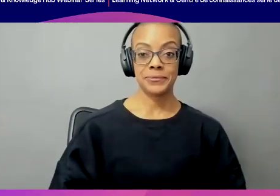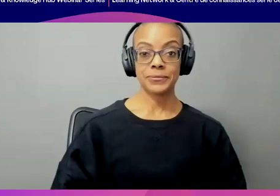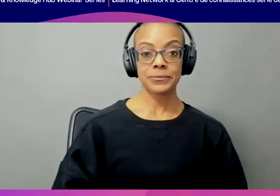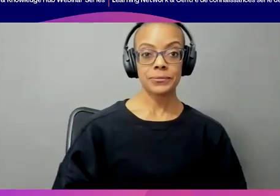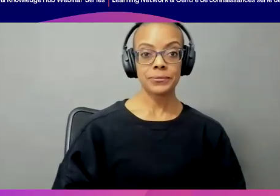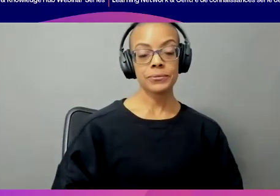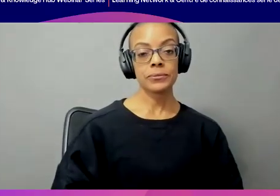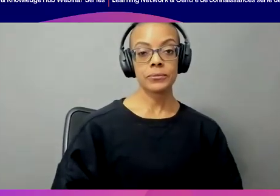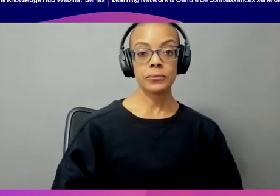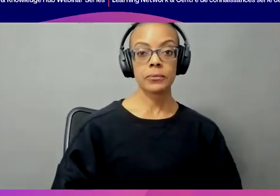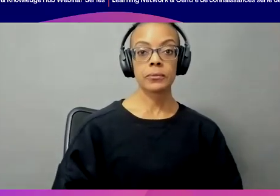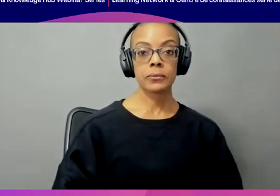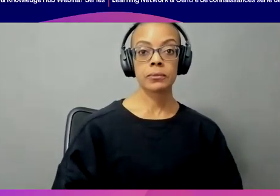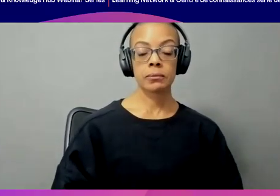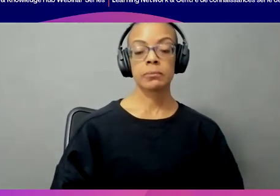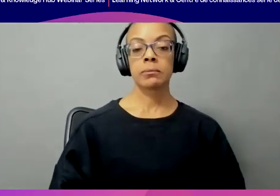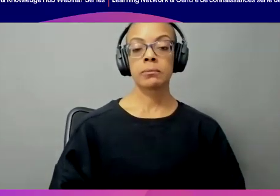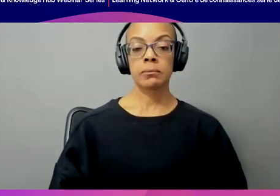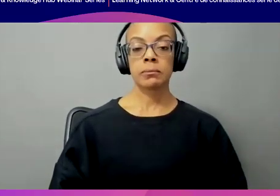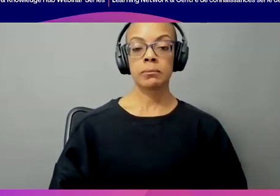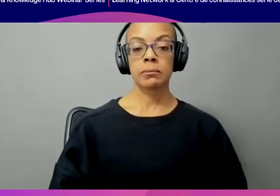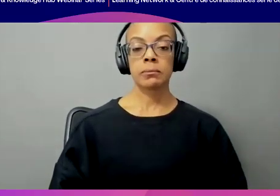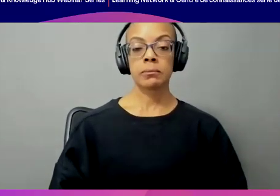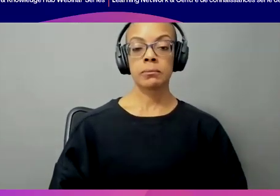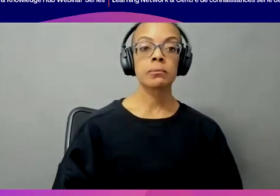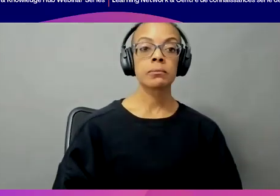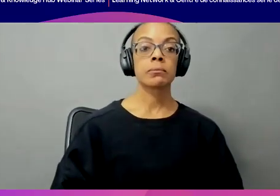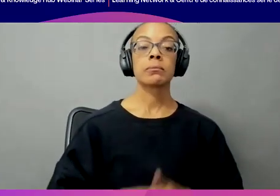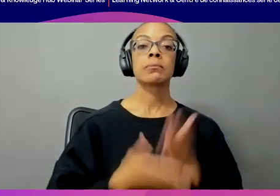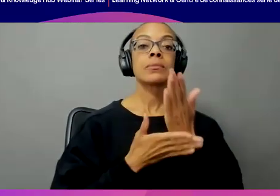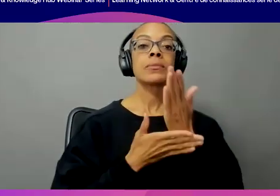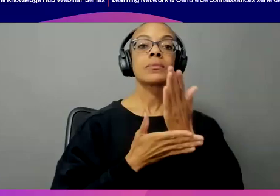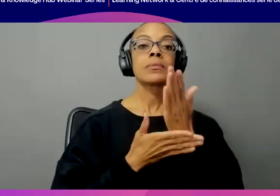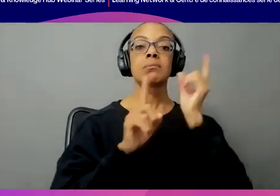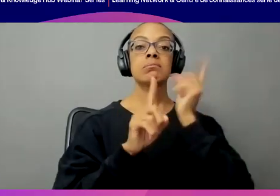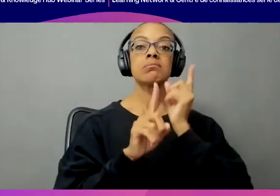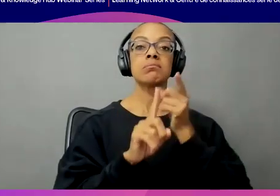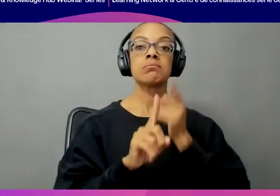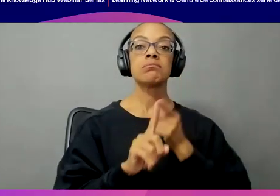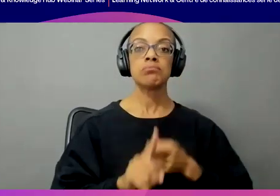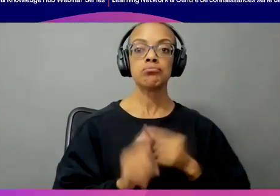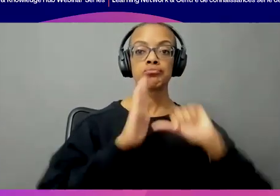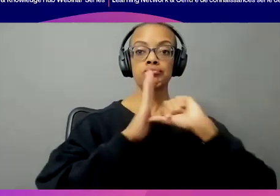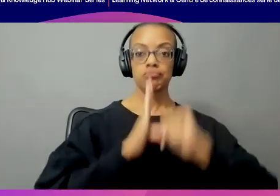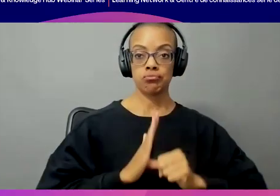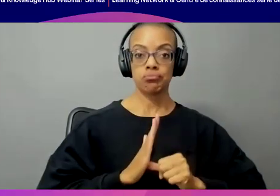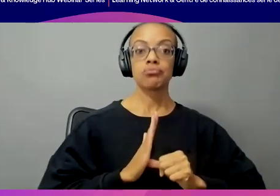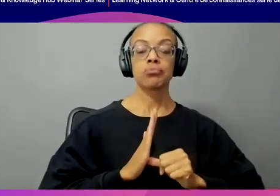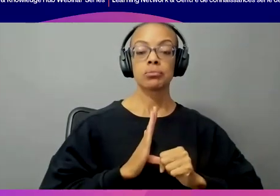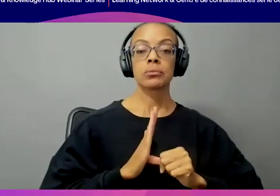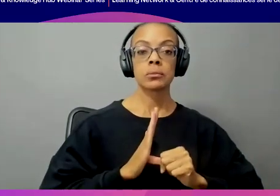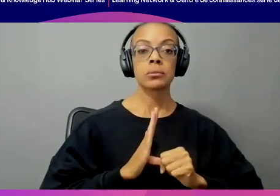divided some of our points to be made around the organizational benefits as well.